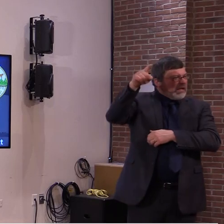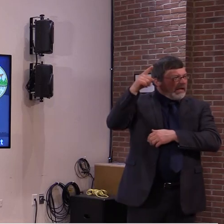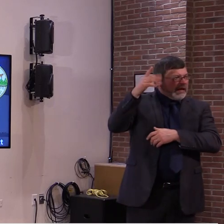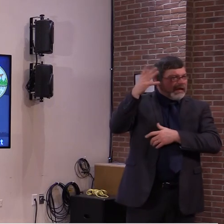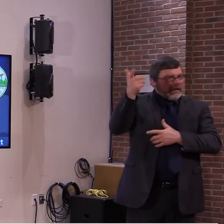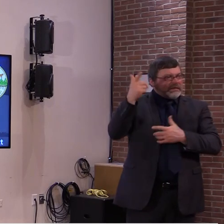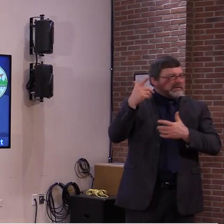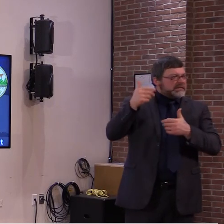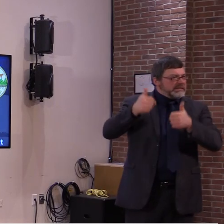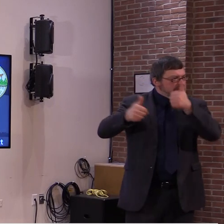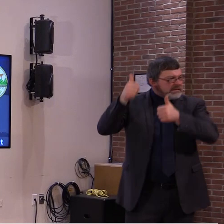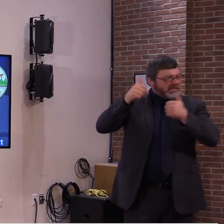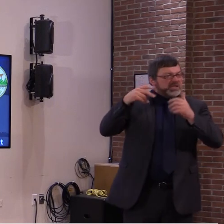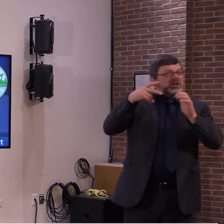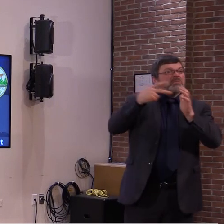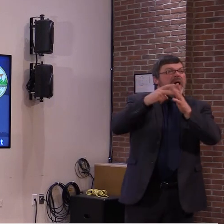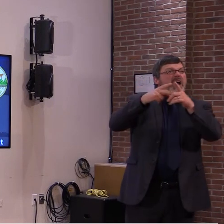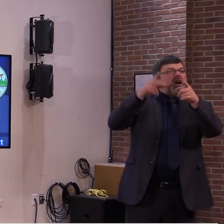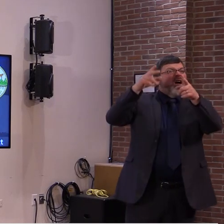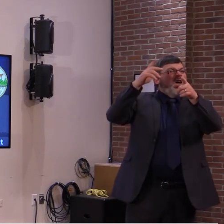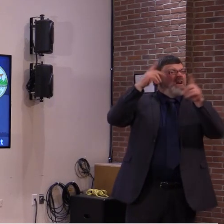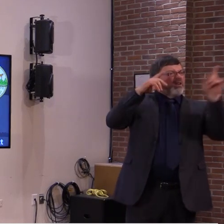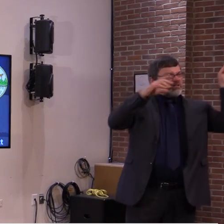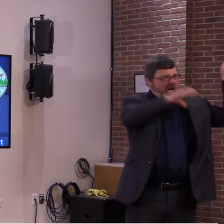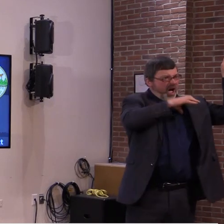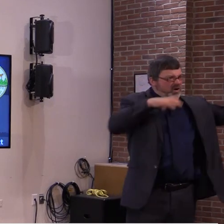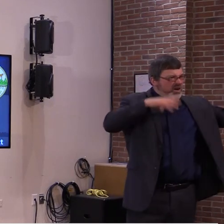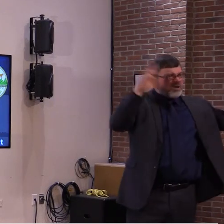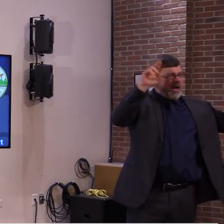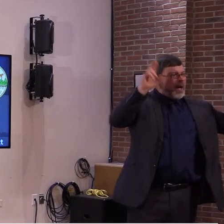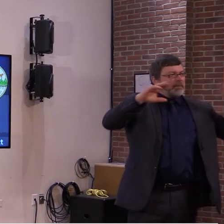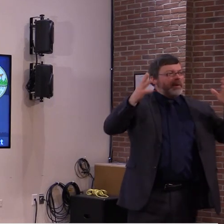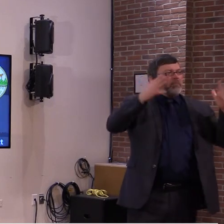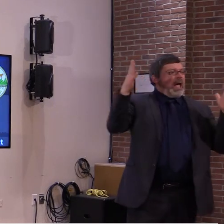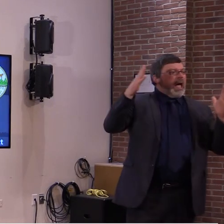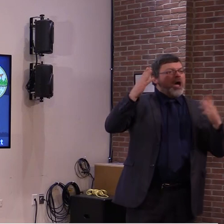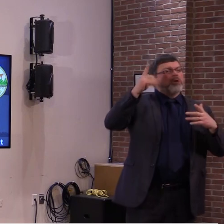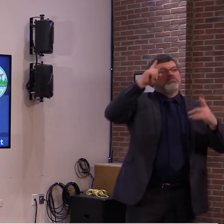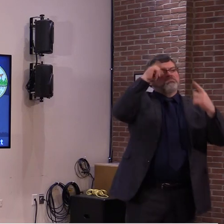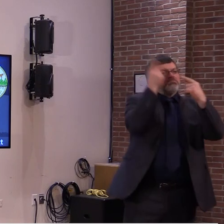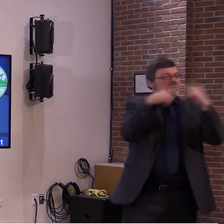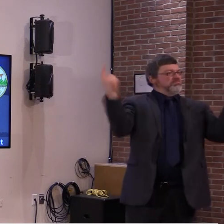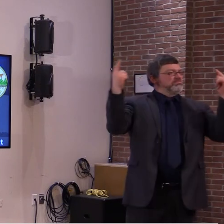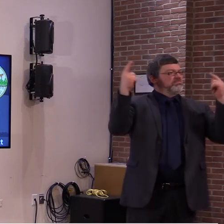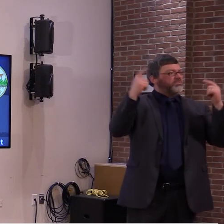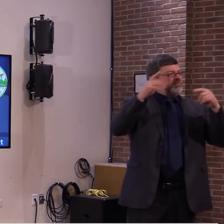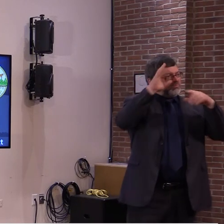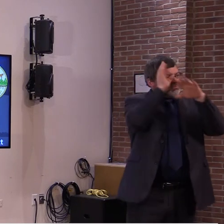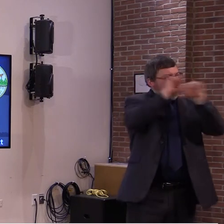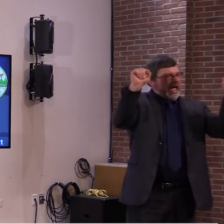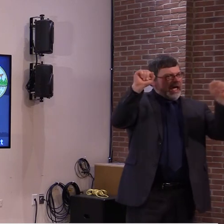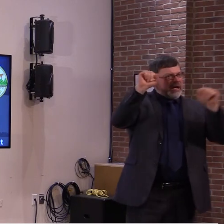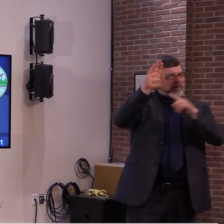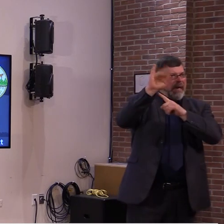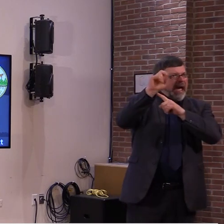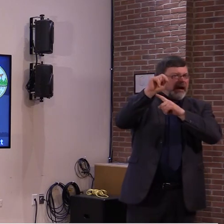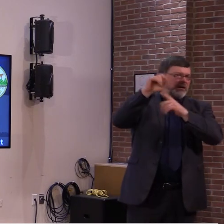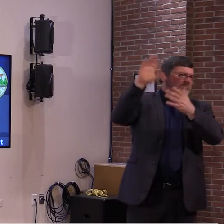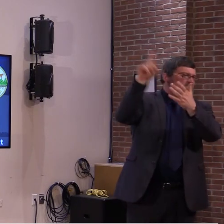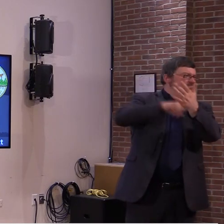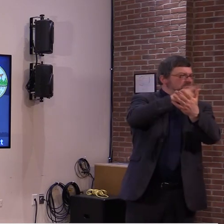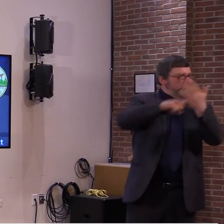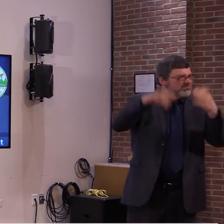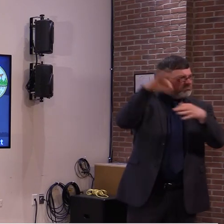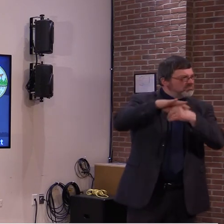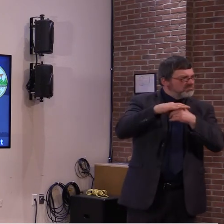President-elect Biden. I'm just kind of wondering what your thoughts are and what's happening in Washington right now in the political sphere. You know, a